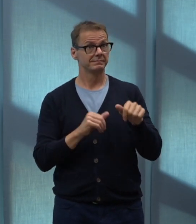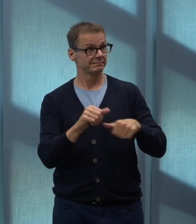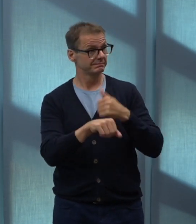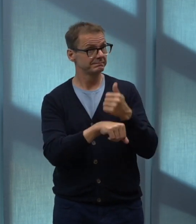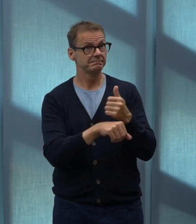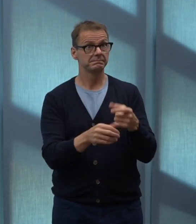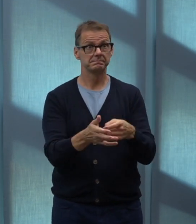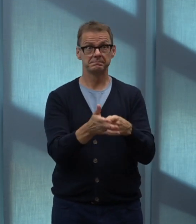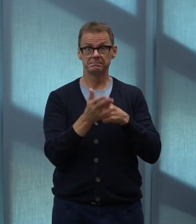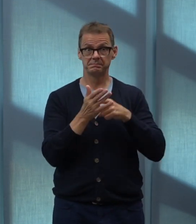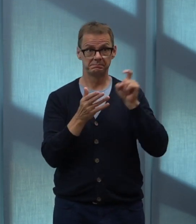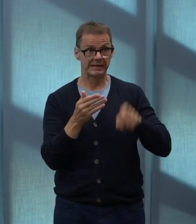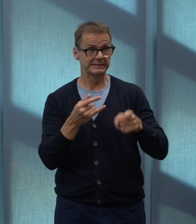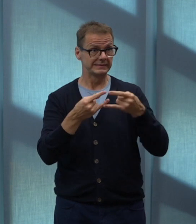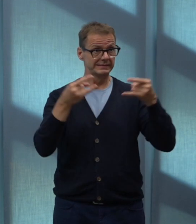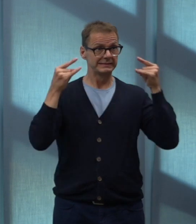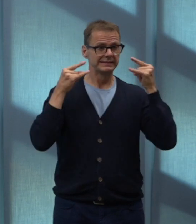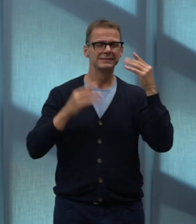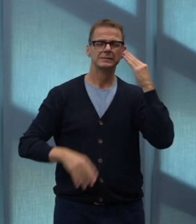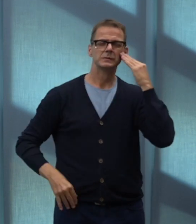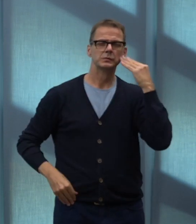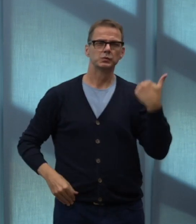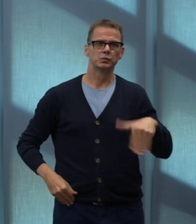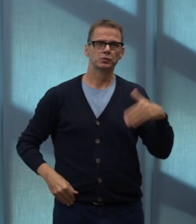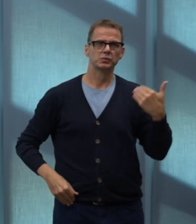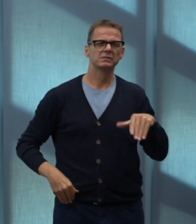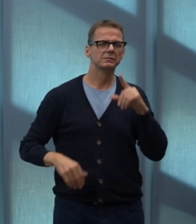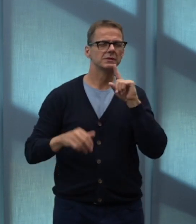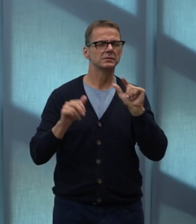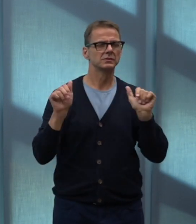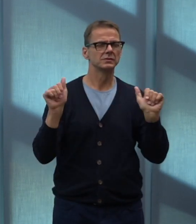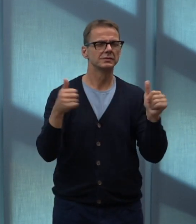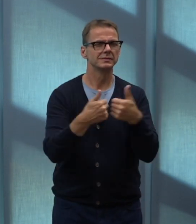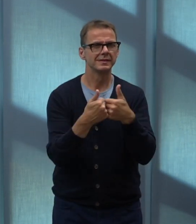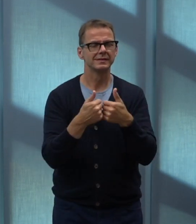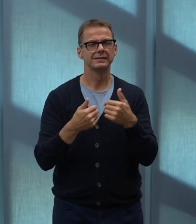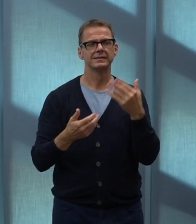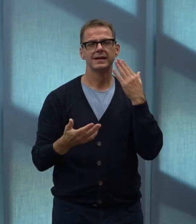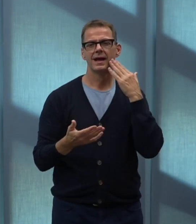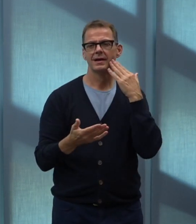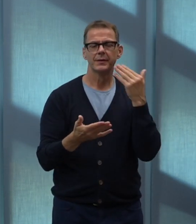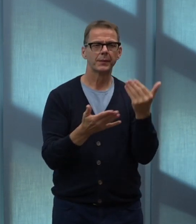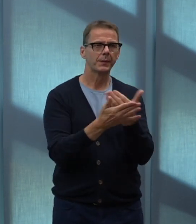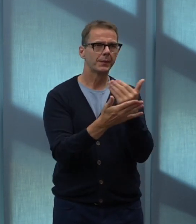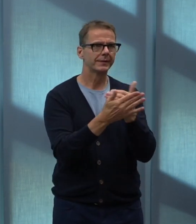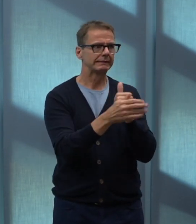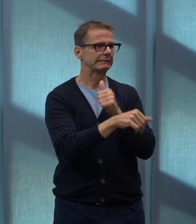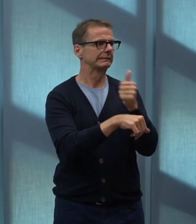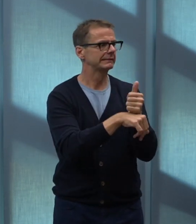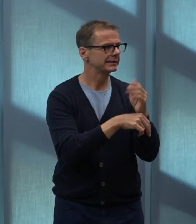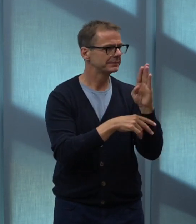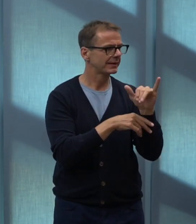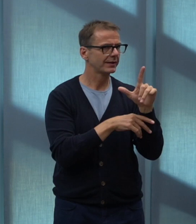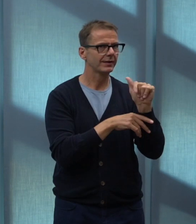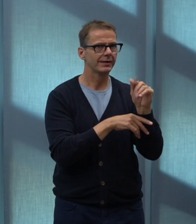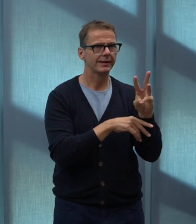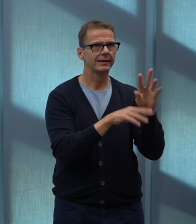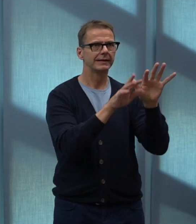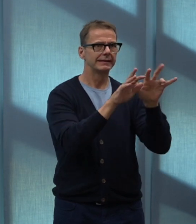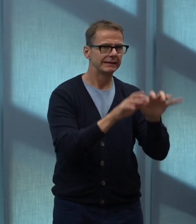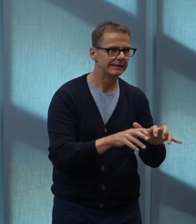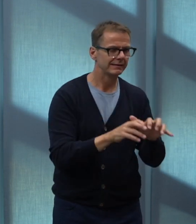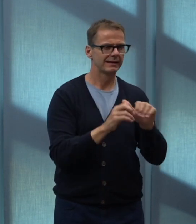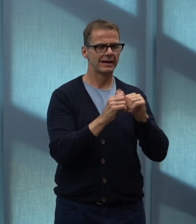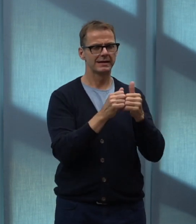which there just isn't an appetite right now to do, because enforcement of this law would be difficult, and it might even be discriminatory to those